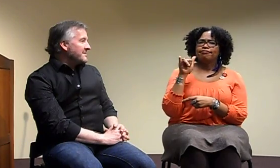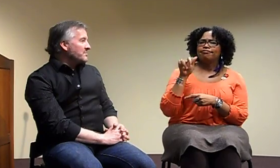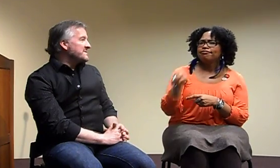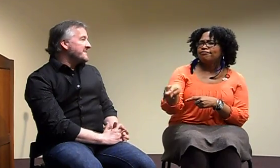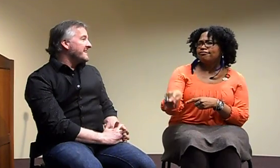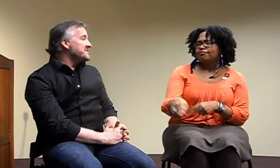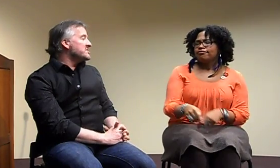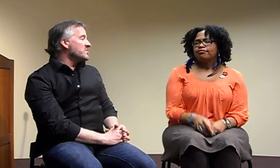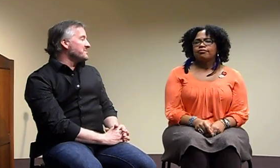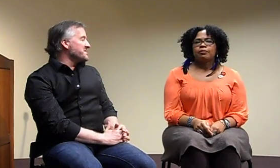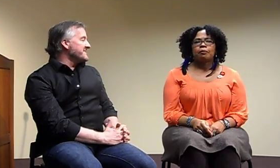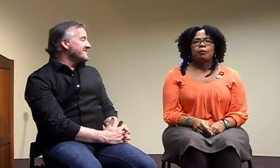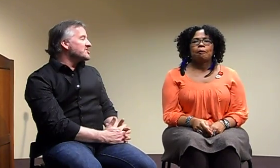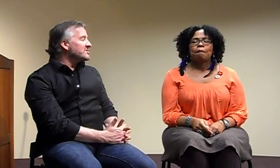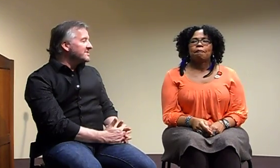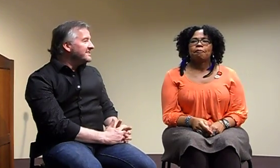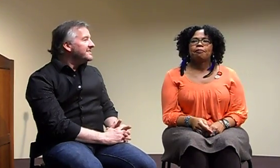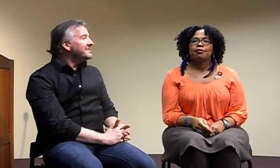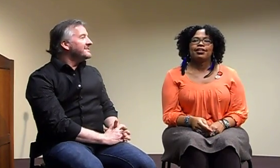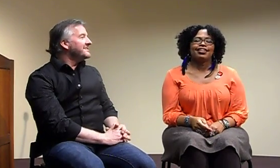once they had de-traumatized the children,